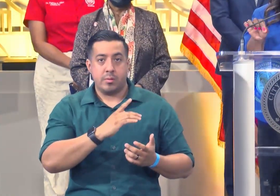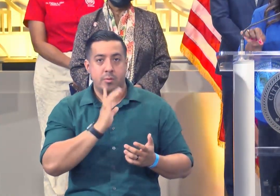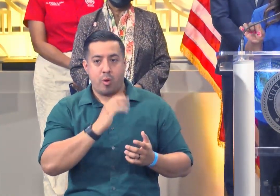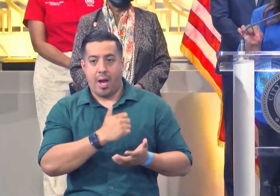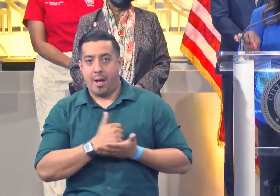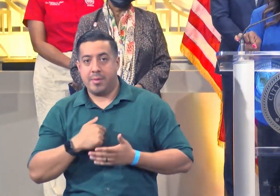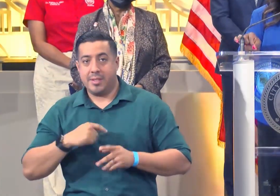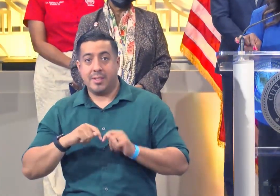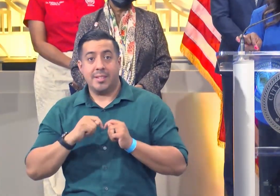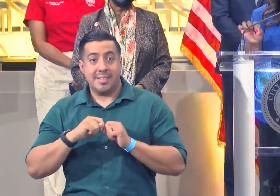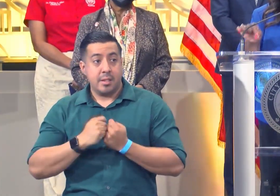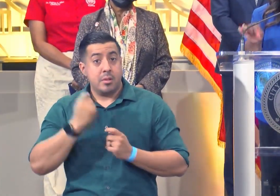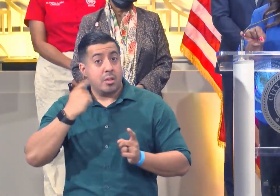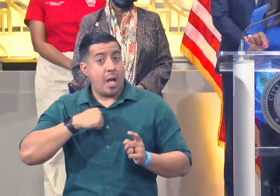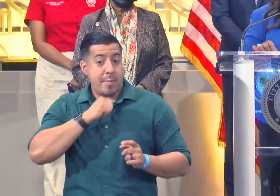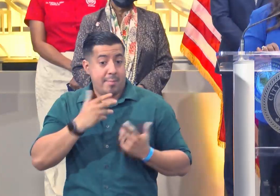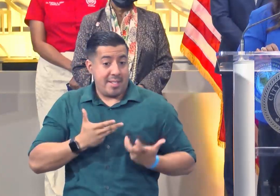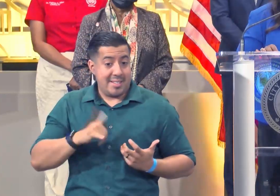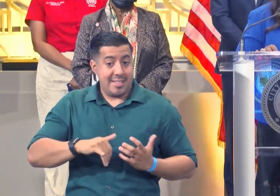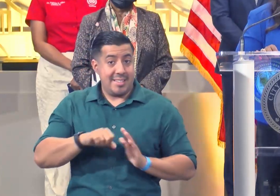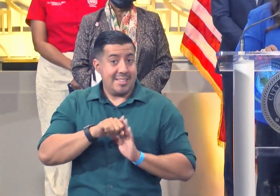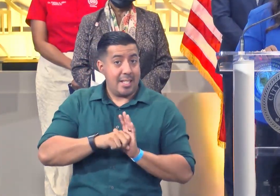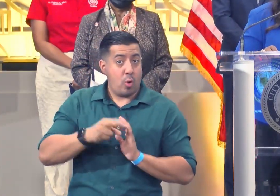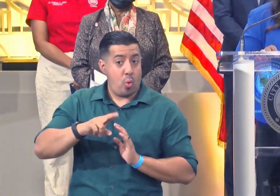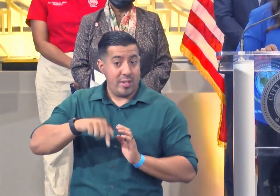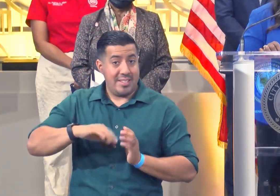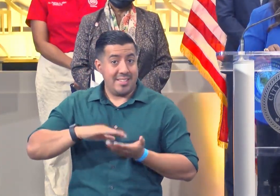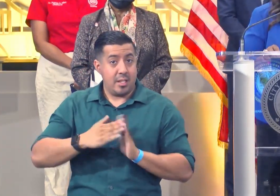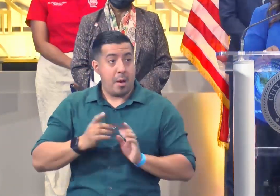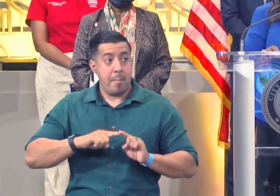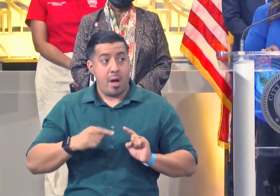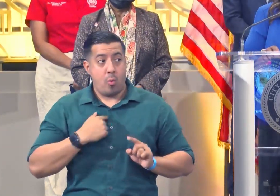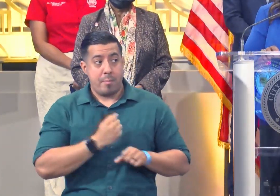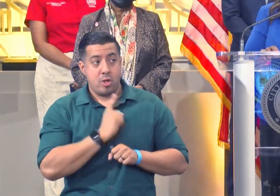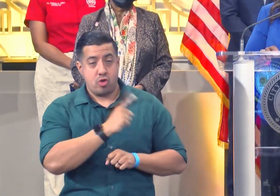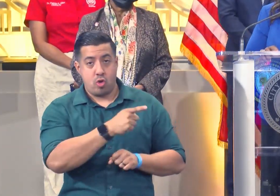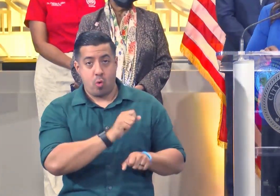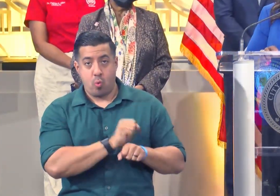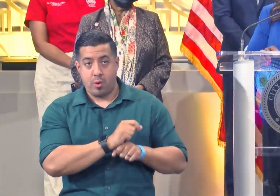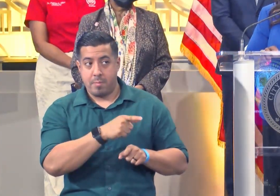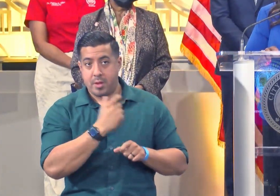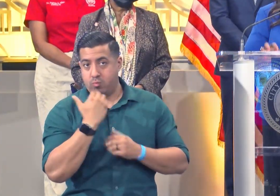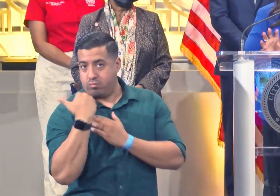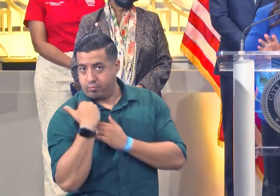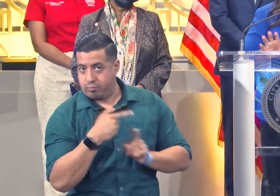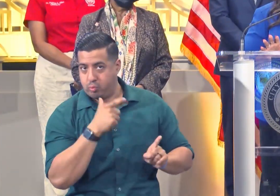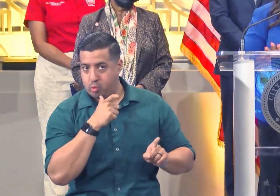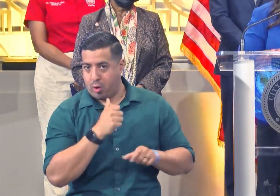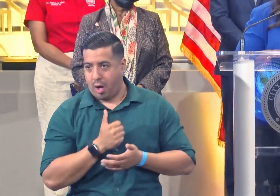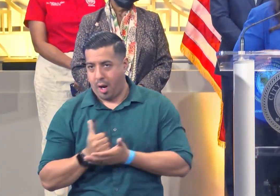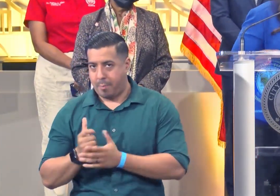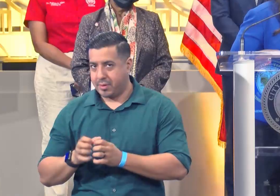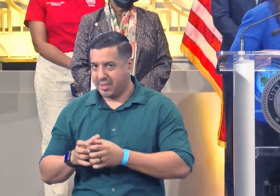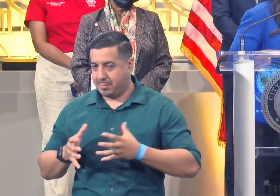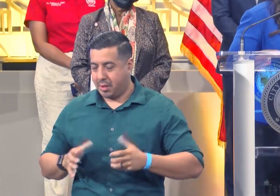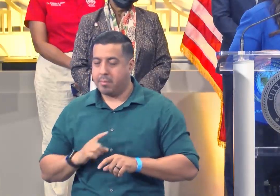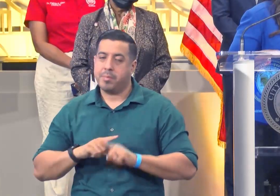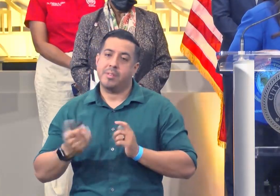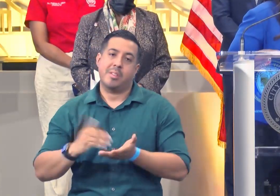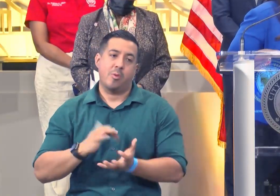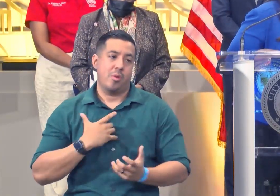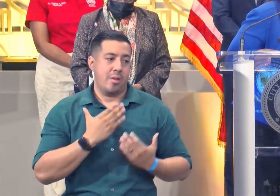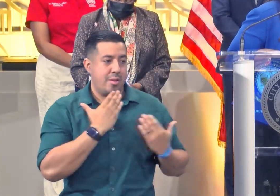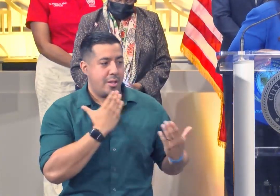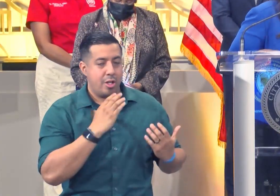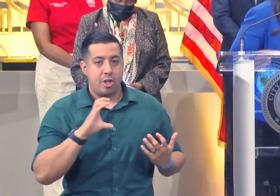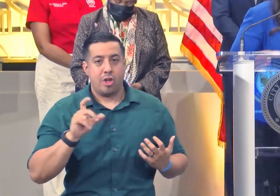though I'm not going to be in this city or this state. I'm going to hold him accountable for working with Al to make sure that this expands. But once again, thank you so much,